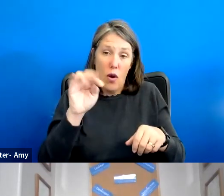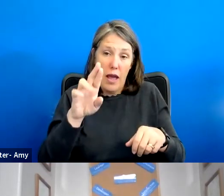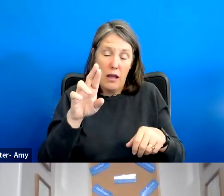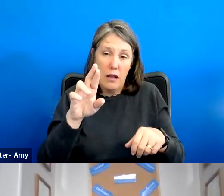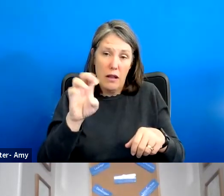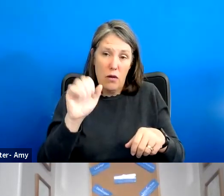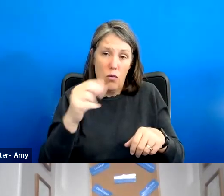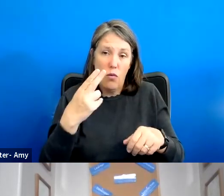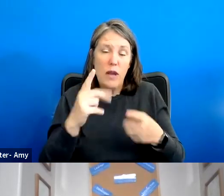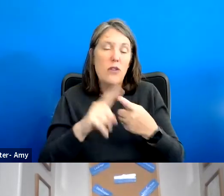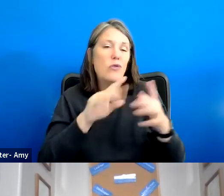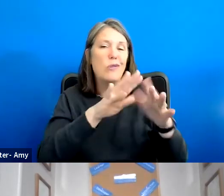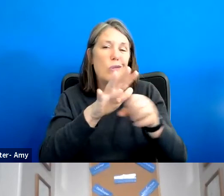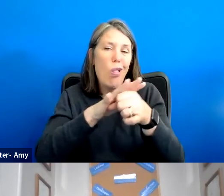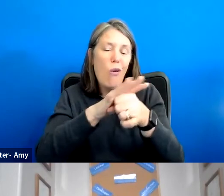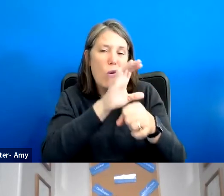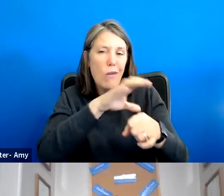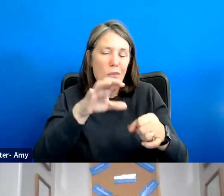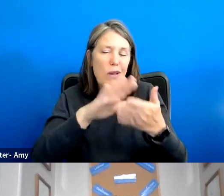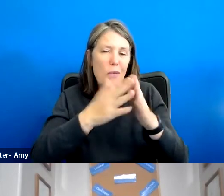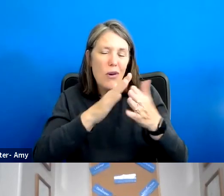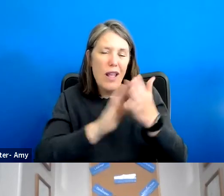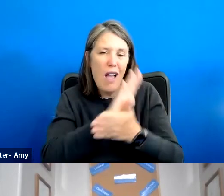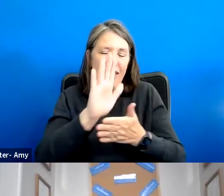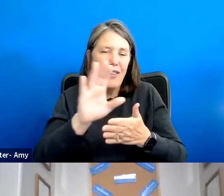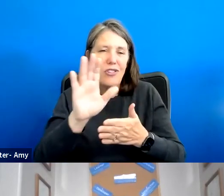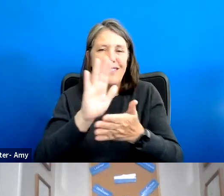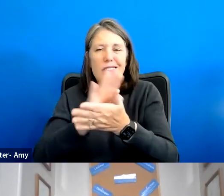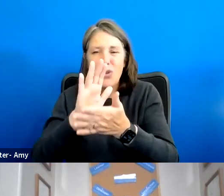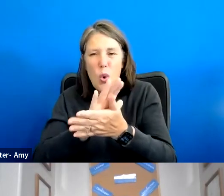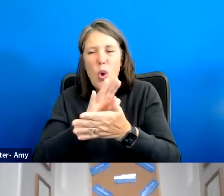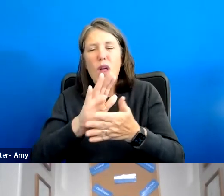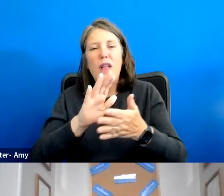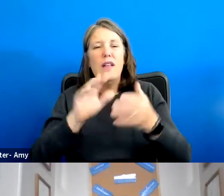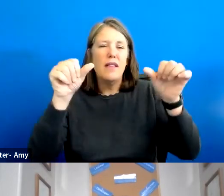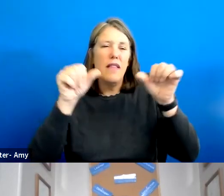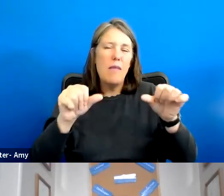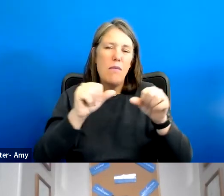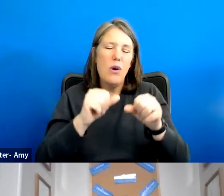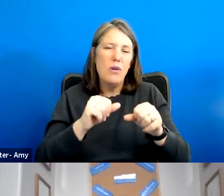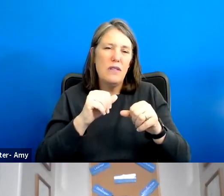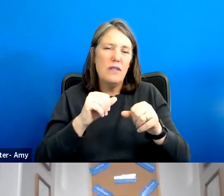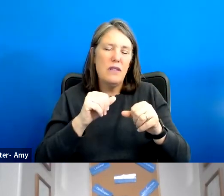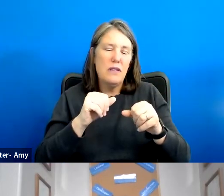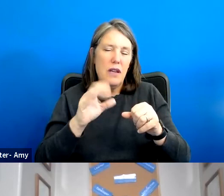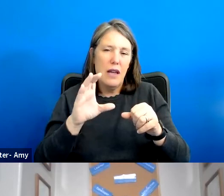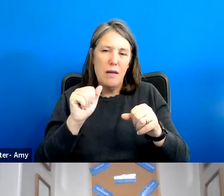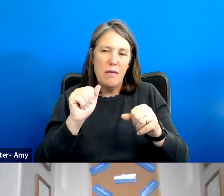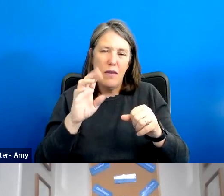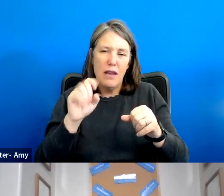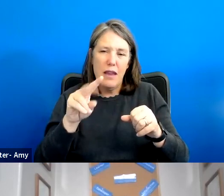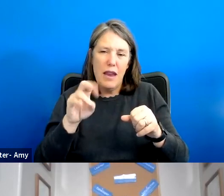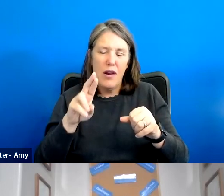to local community colleges, other schools. They post caregiver job descriptions online using things